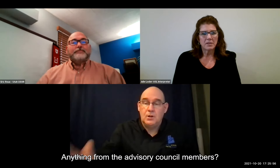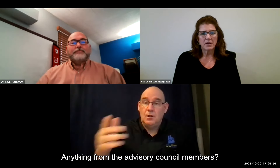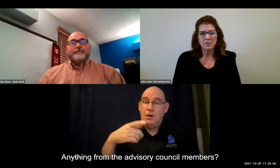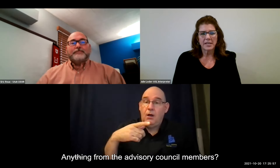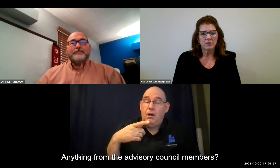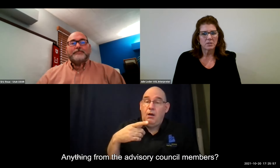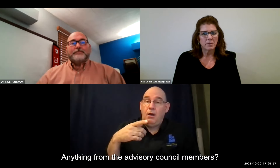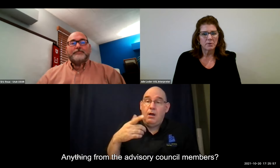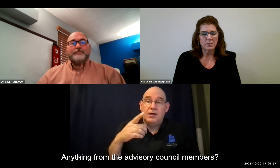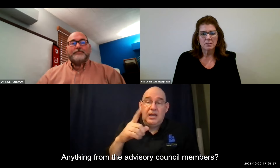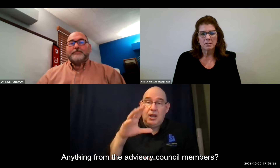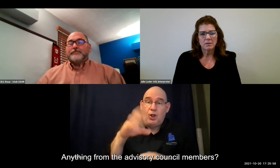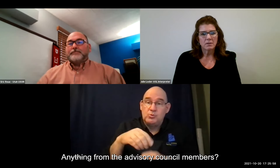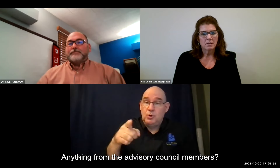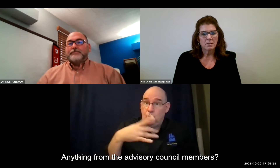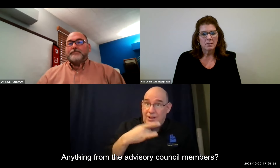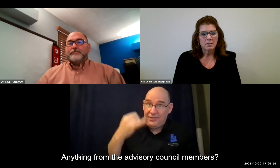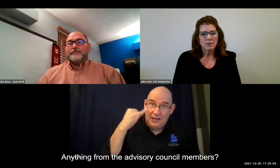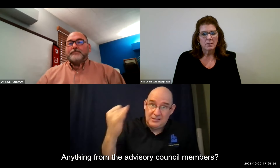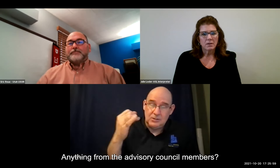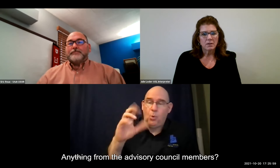Anything from the advisory council members?